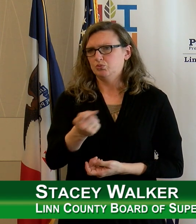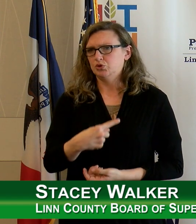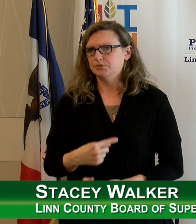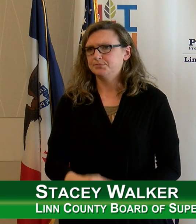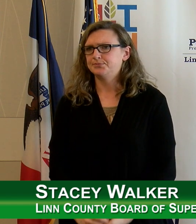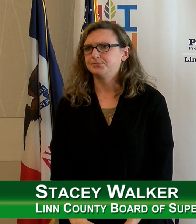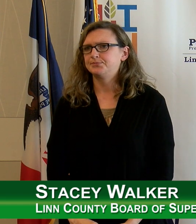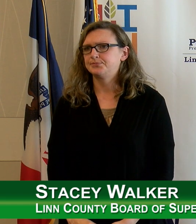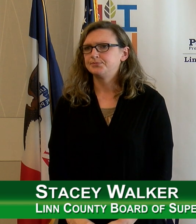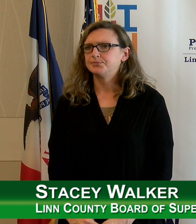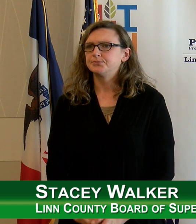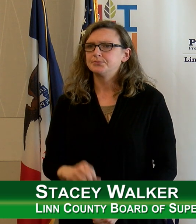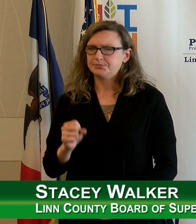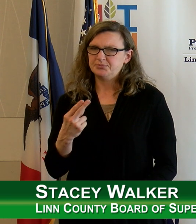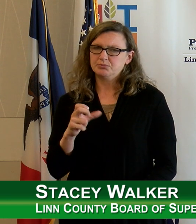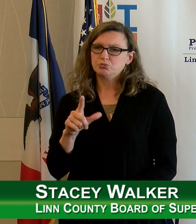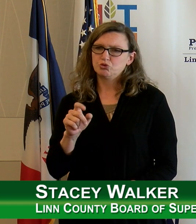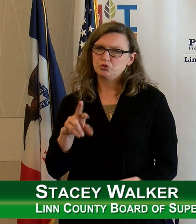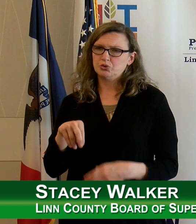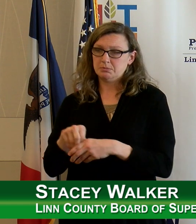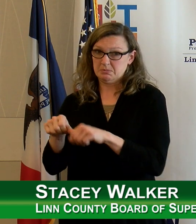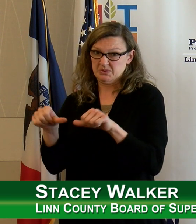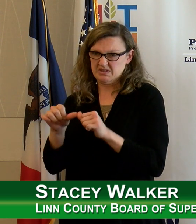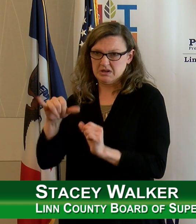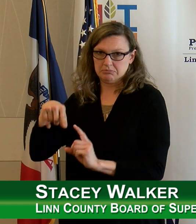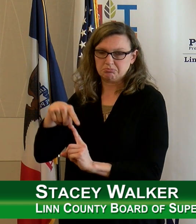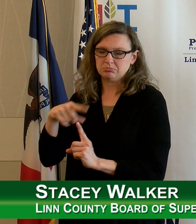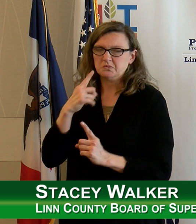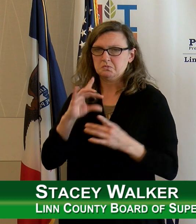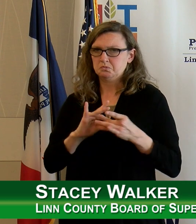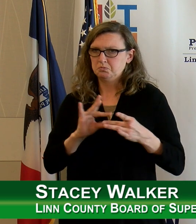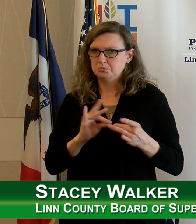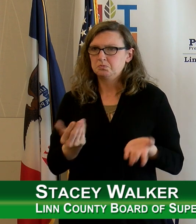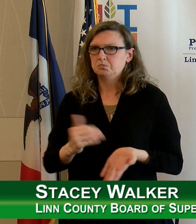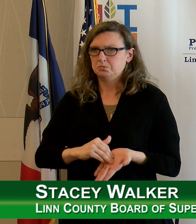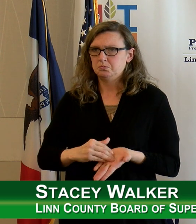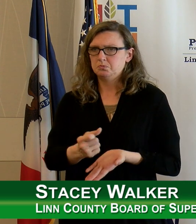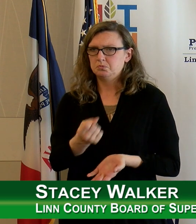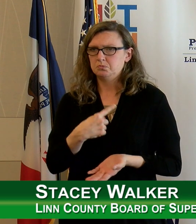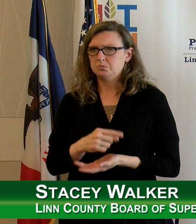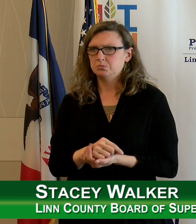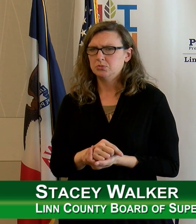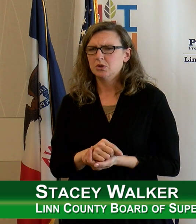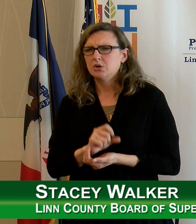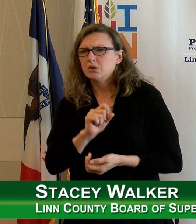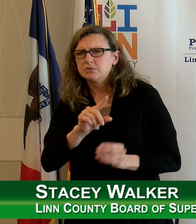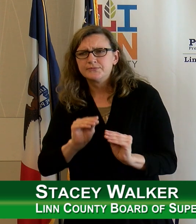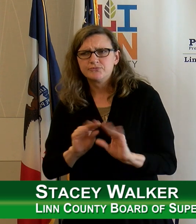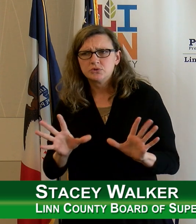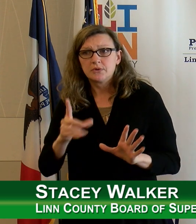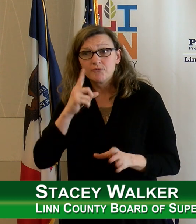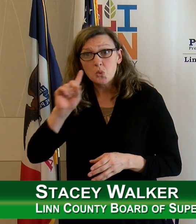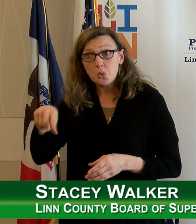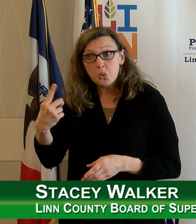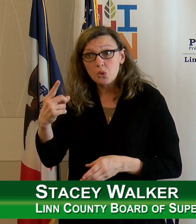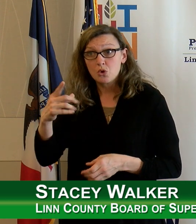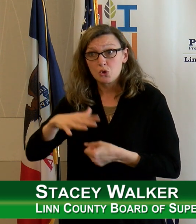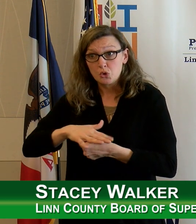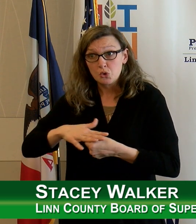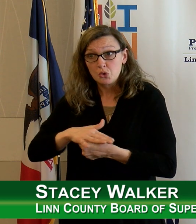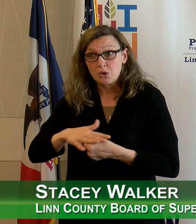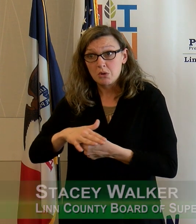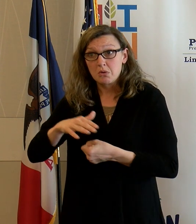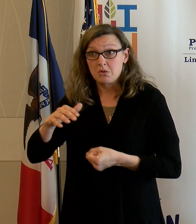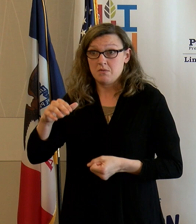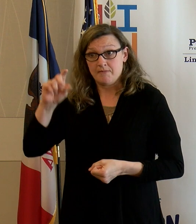place, and there has been some question whether or not local governments can issue a shelter in place order.